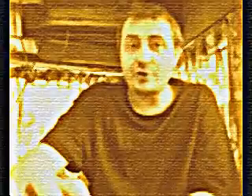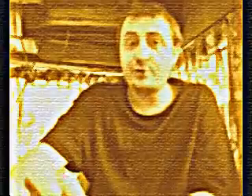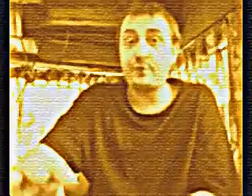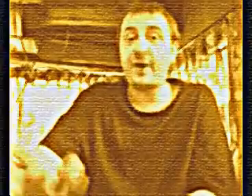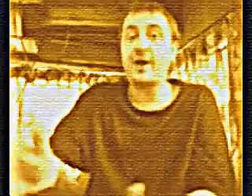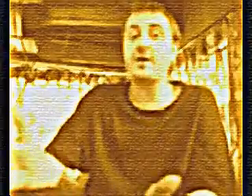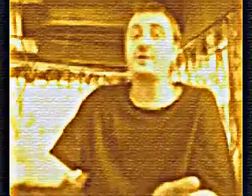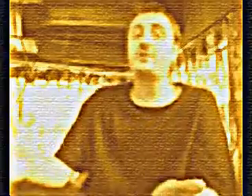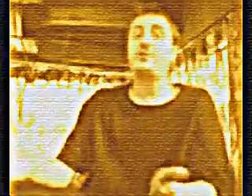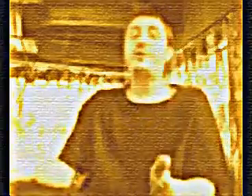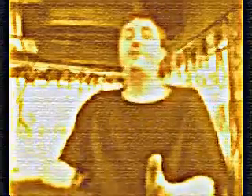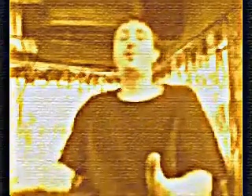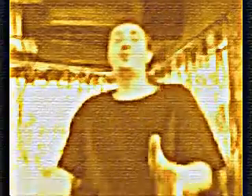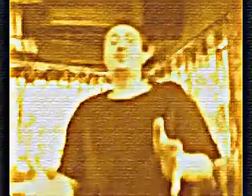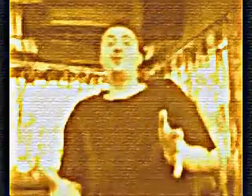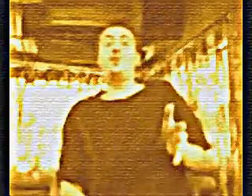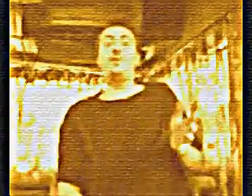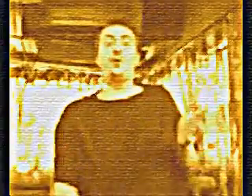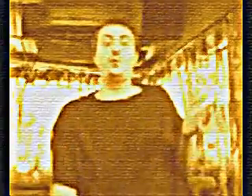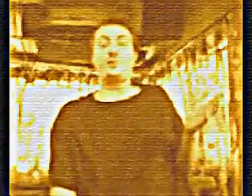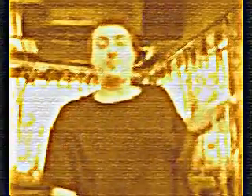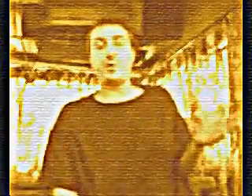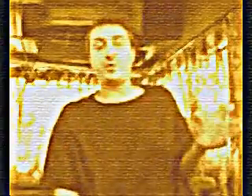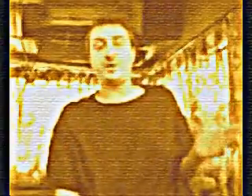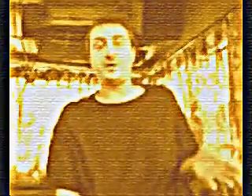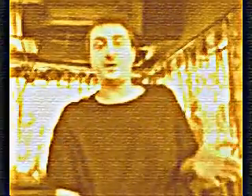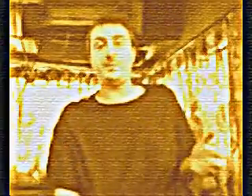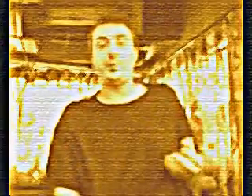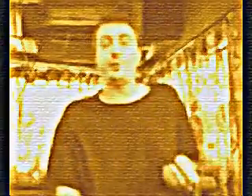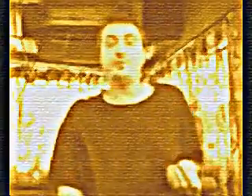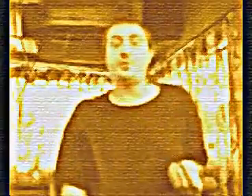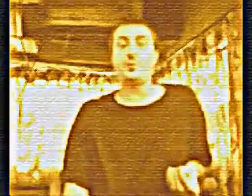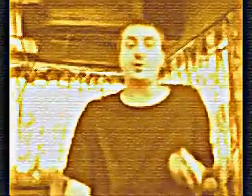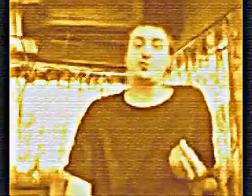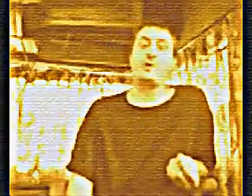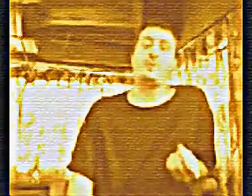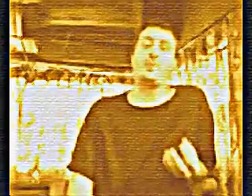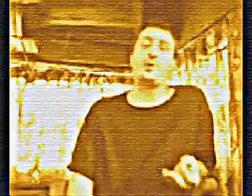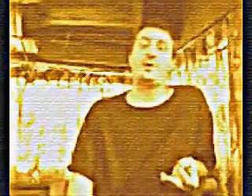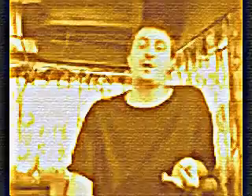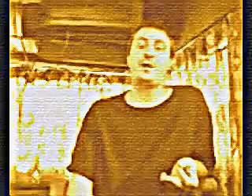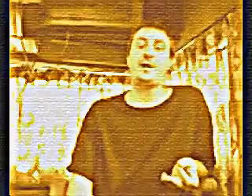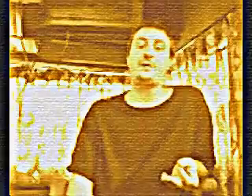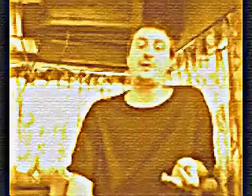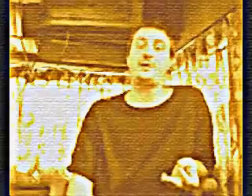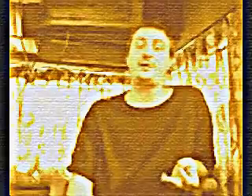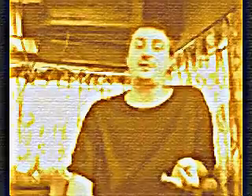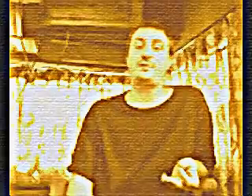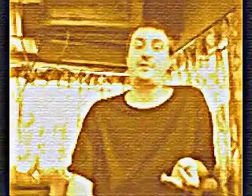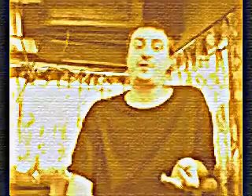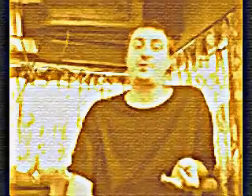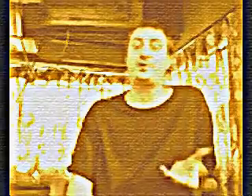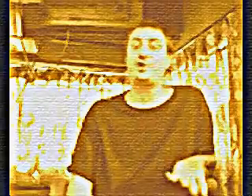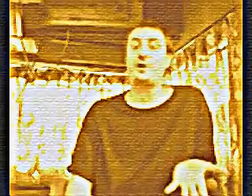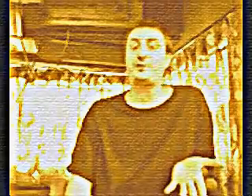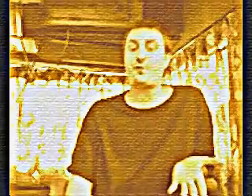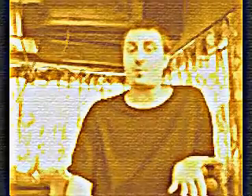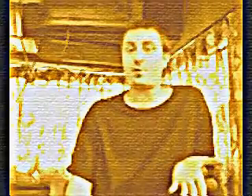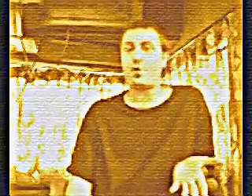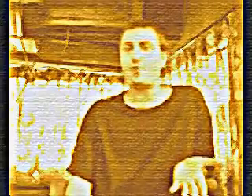Joseph Harris, 34 years old, of Lewisburg, Kentucky, pulled into the restaurant parking lot, exited his vehicle, and shot his former